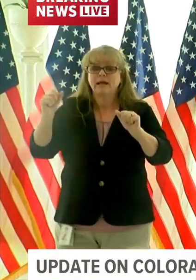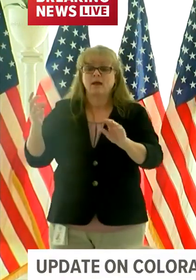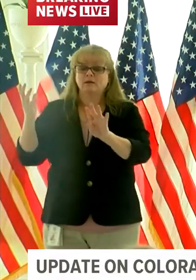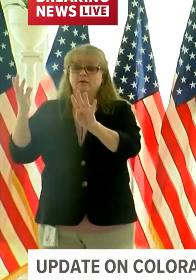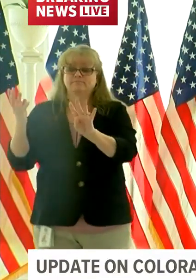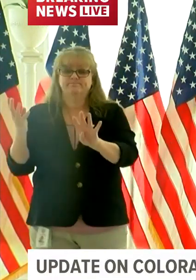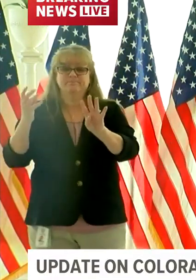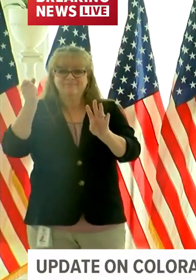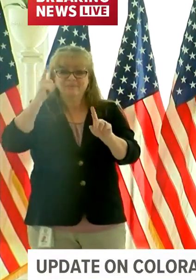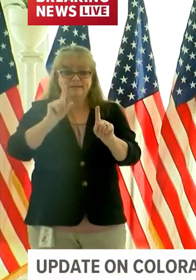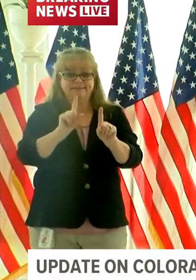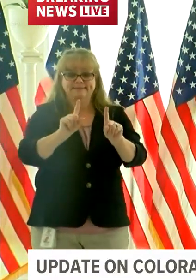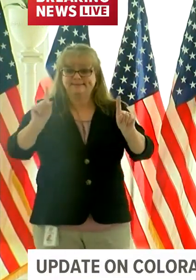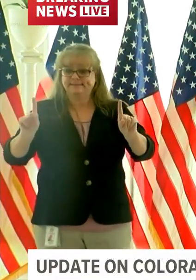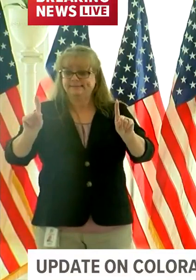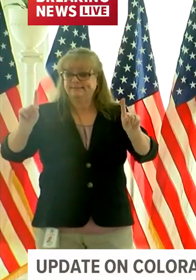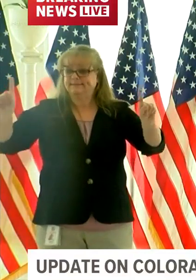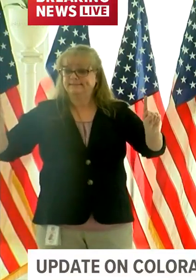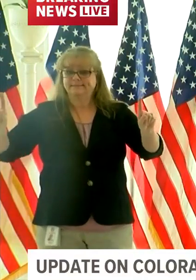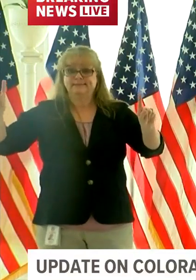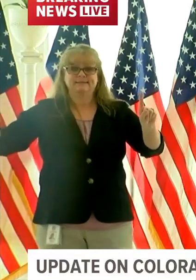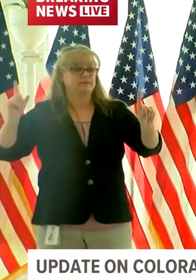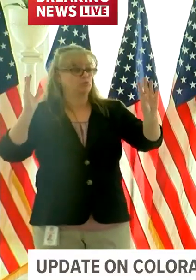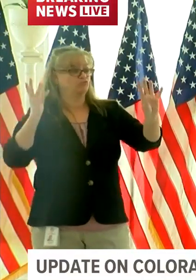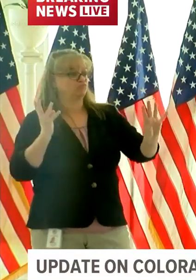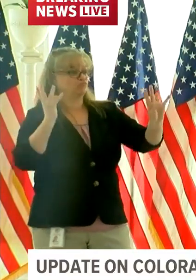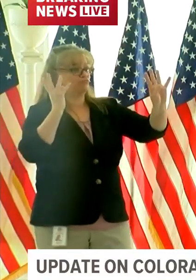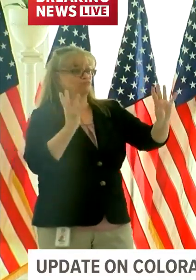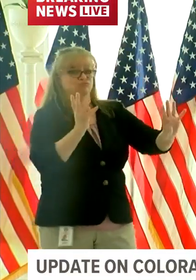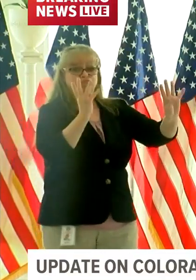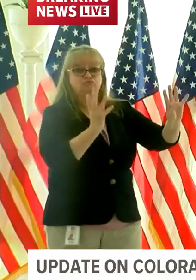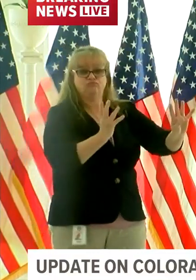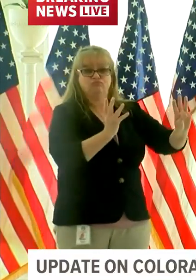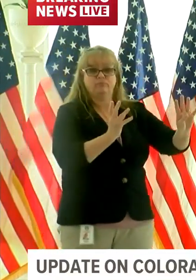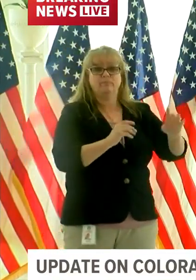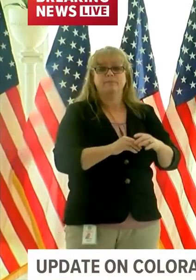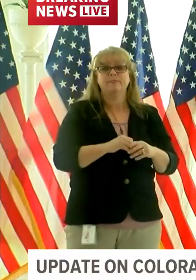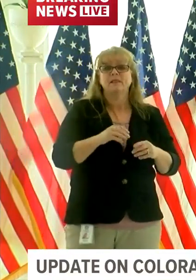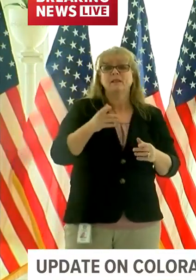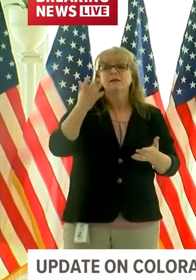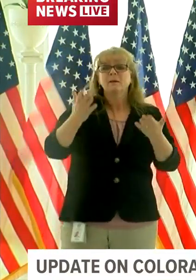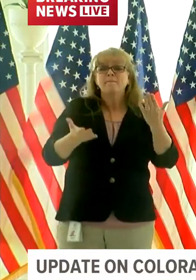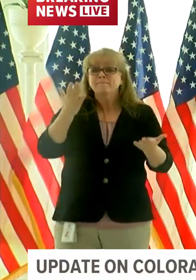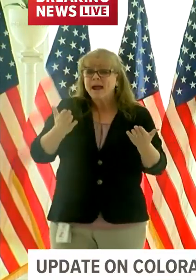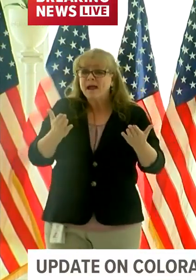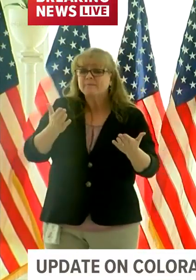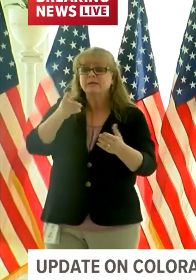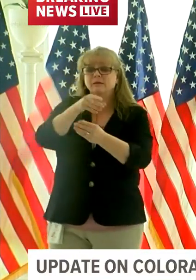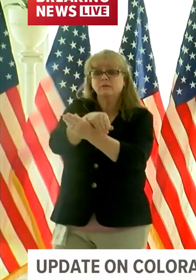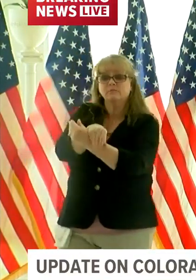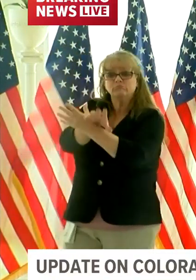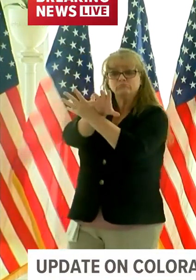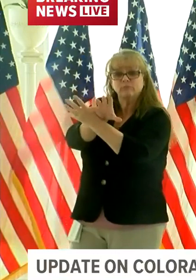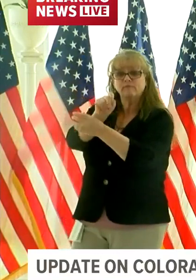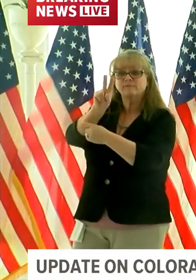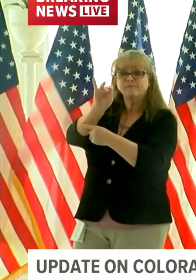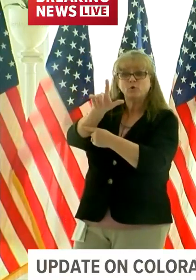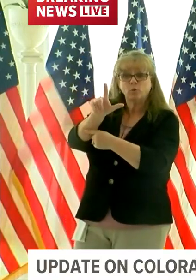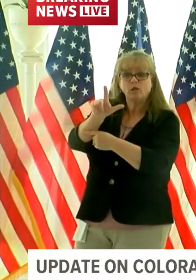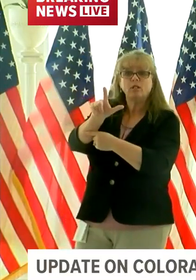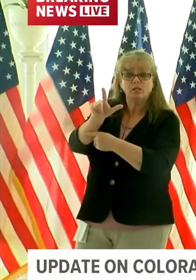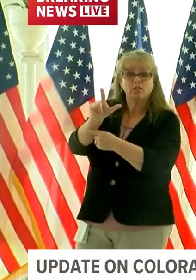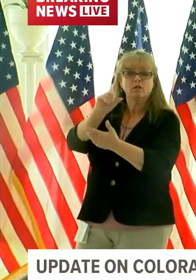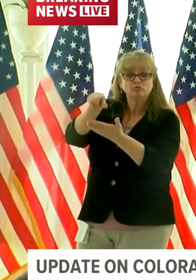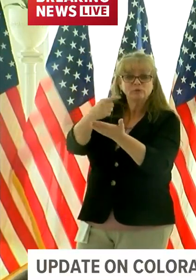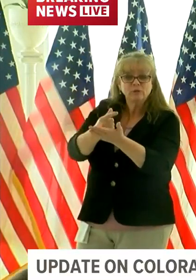summer. Others are moving to a virtual kind of commencement. Others are saying they'll march next year or with next year's class. I mean, we all want these